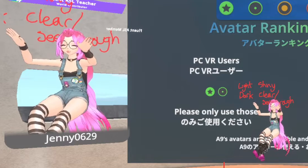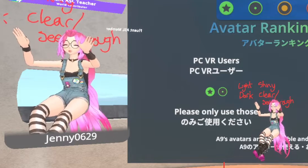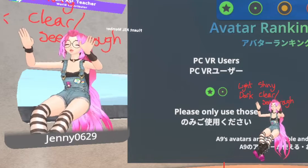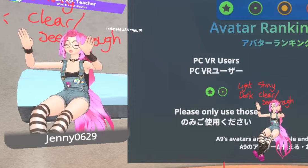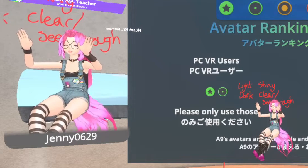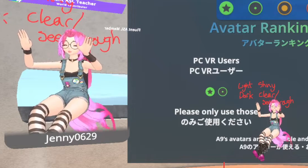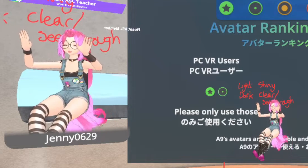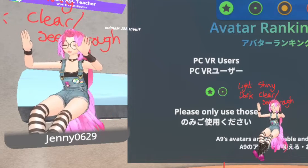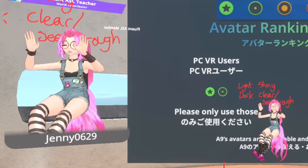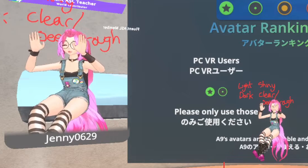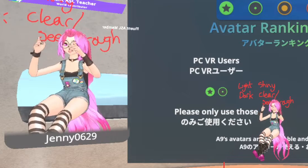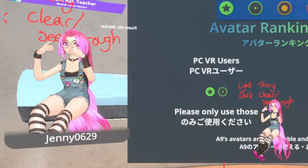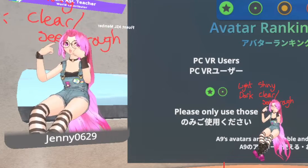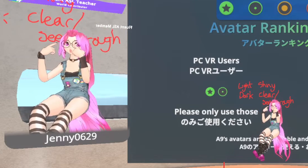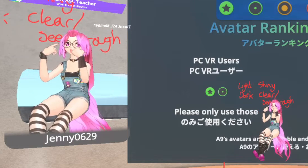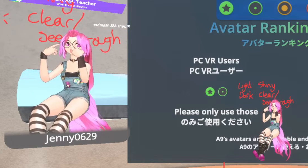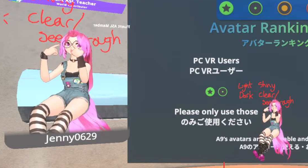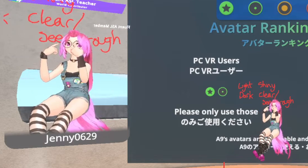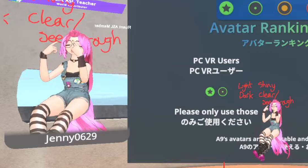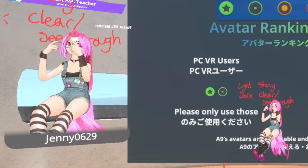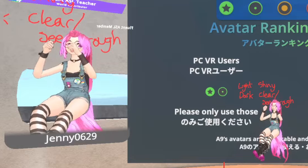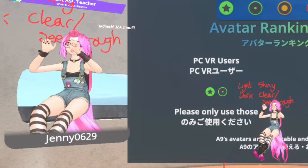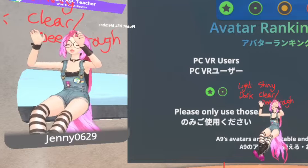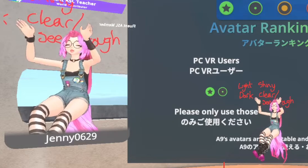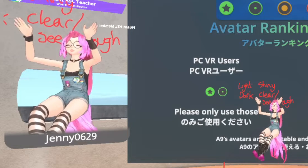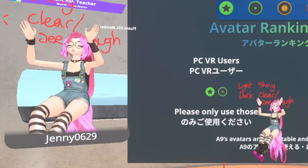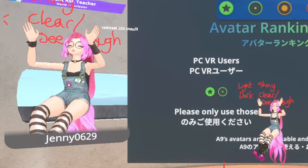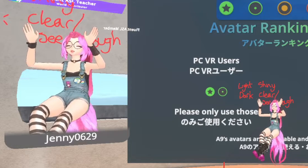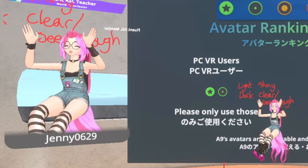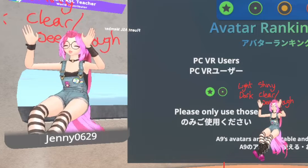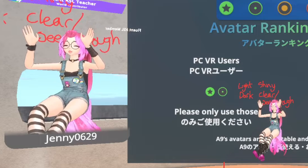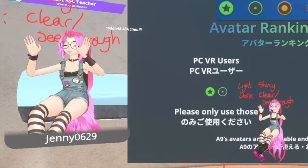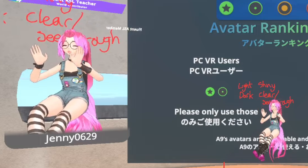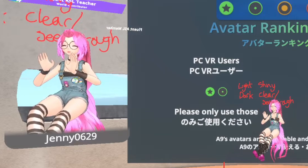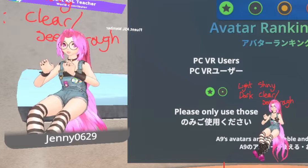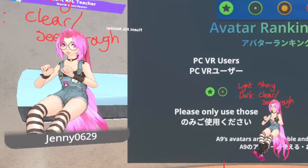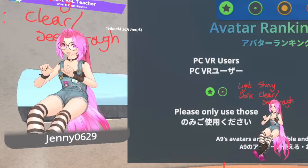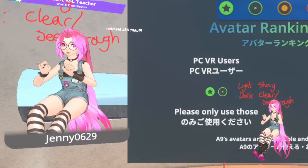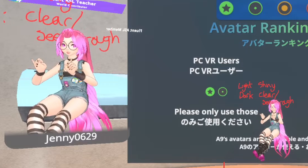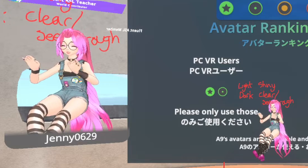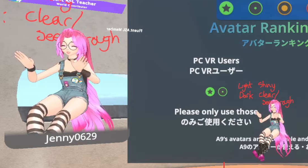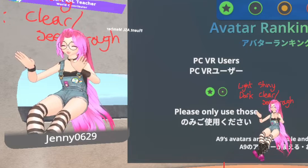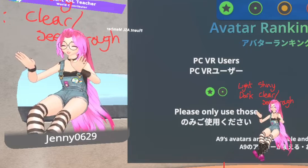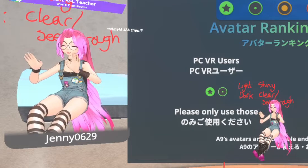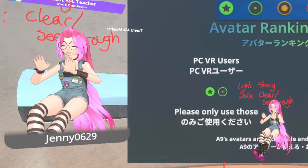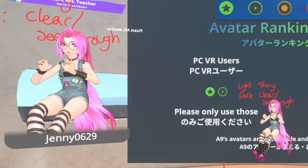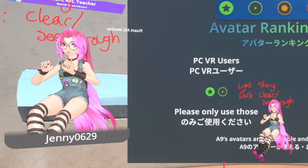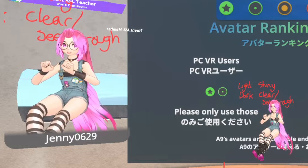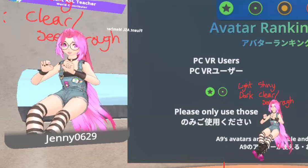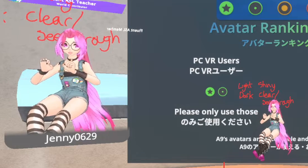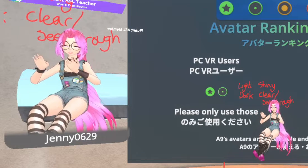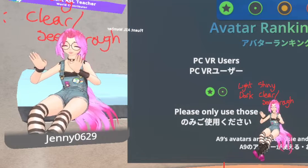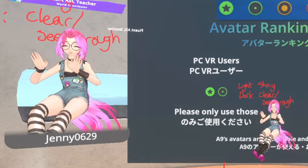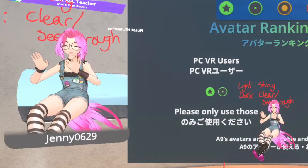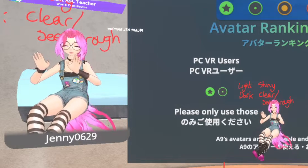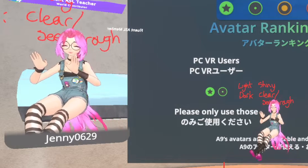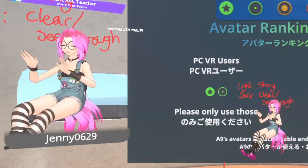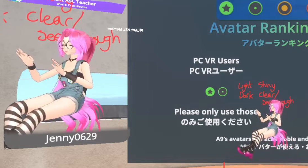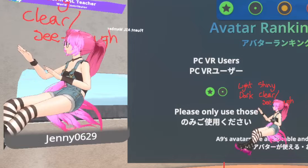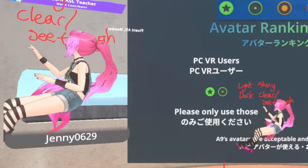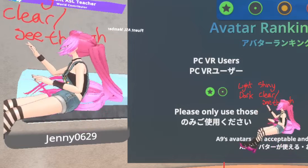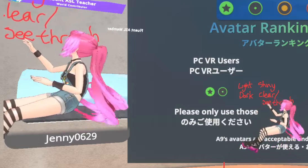it's really bright. Except usually bright I do more like on my eyes. So I do like that. While clear I do more down to my